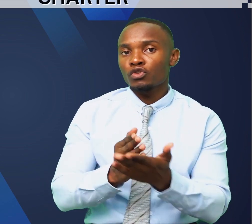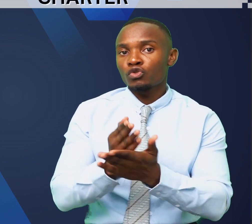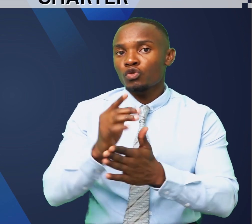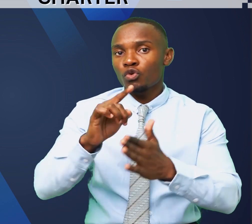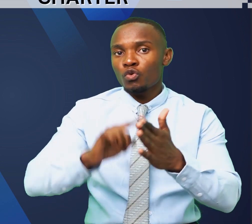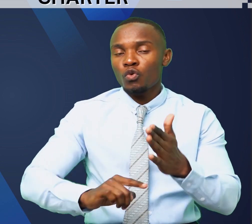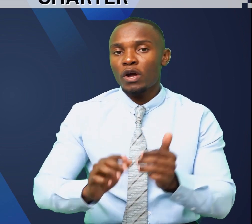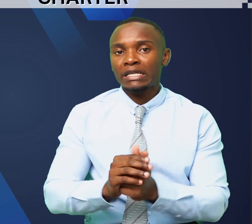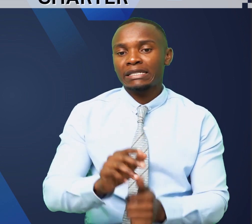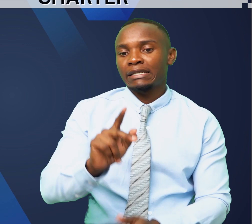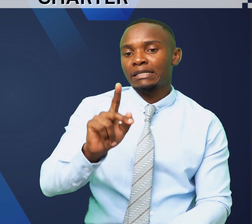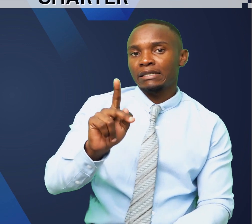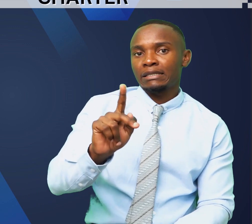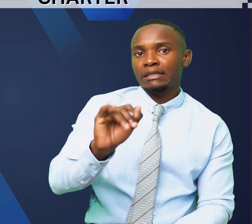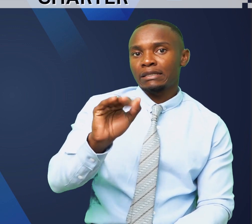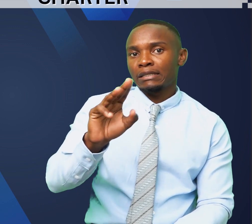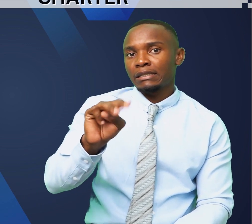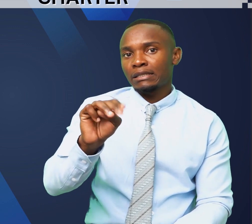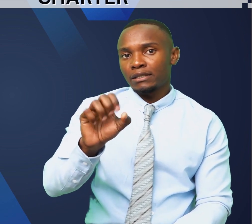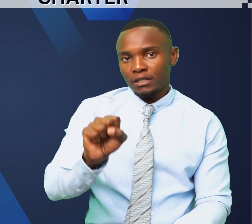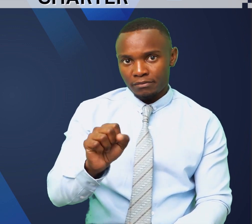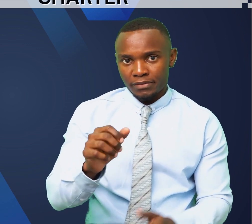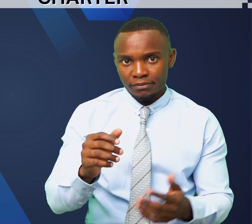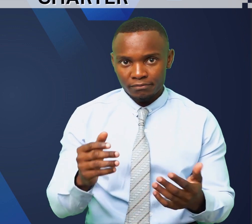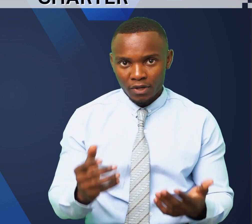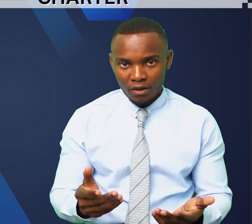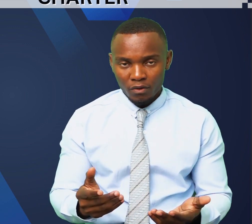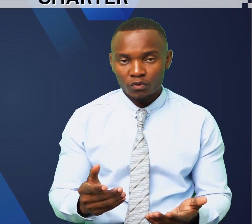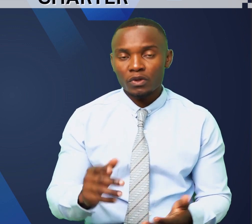Integrated Management System, KEMS, that is